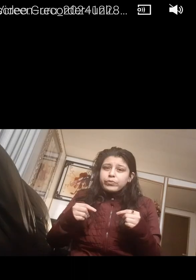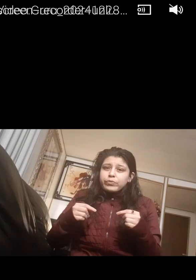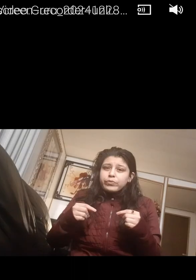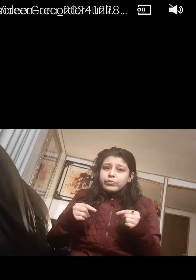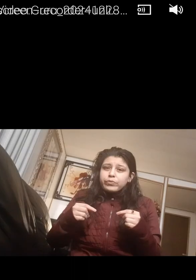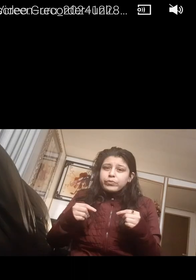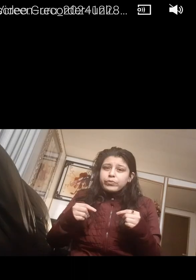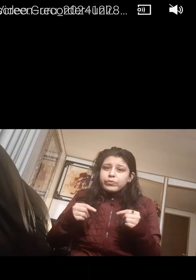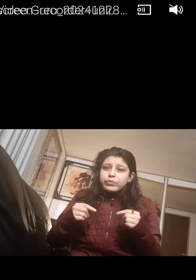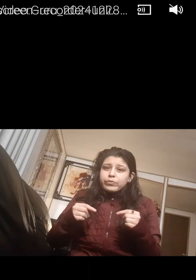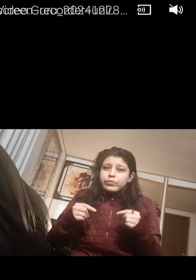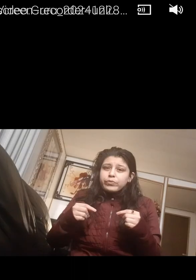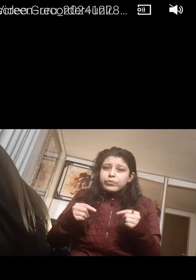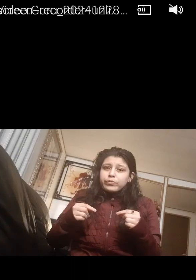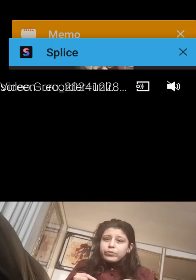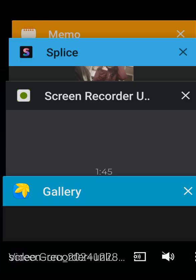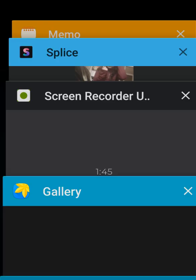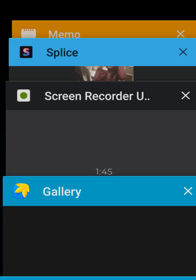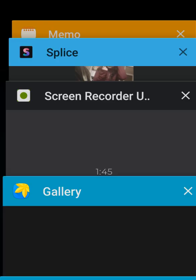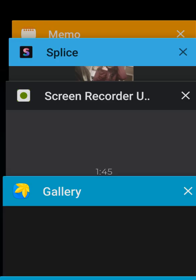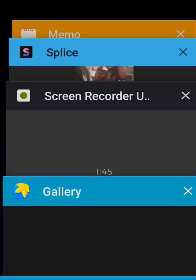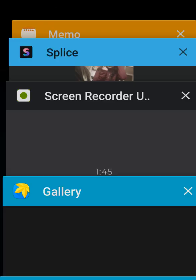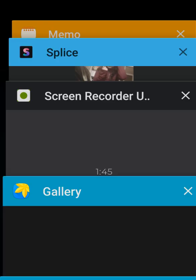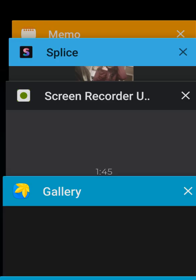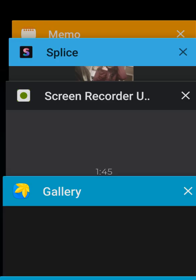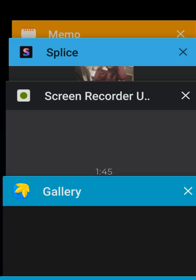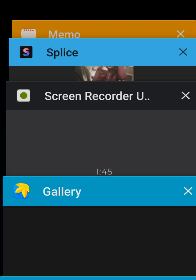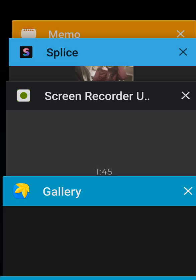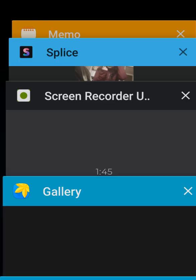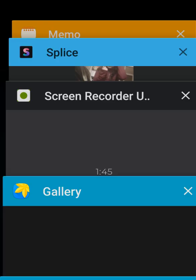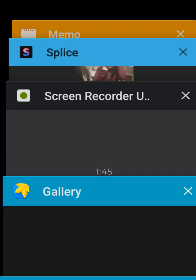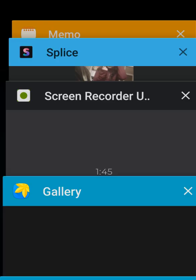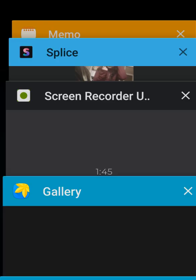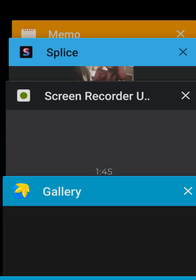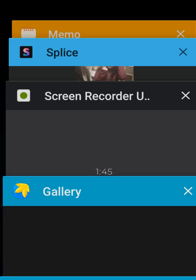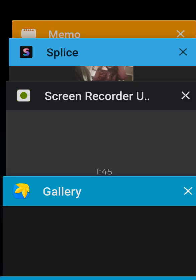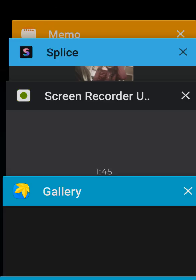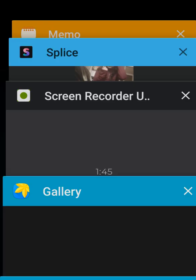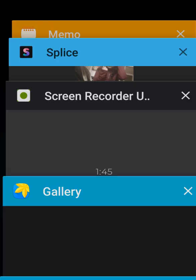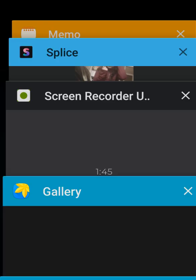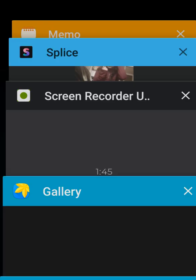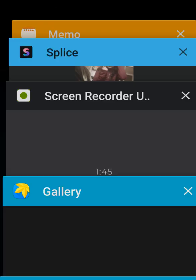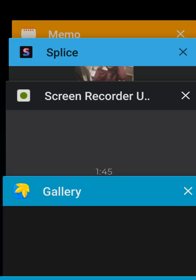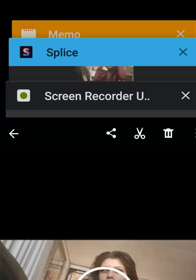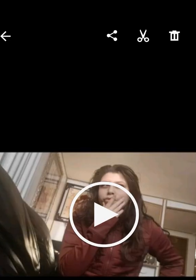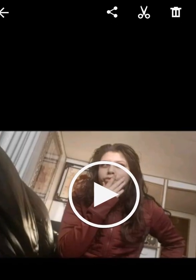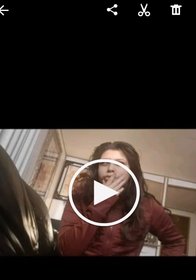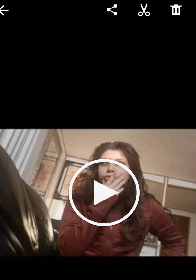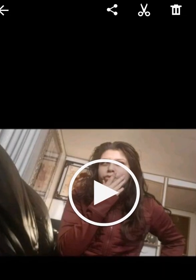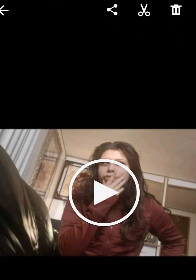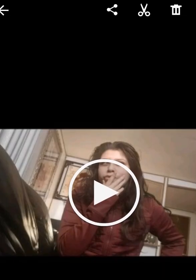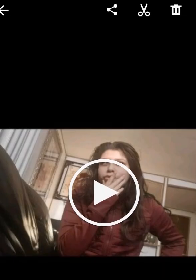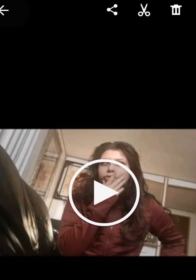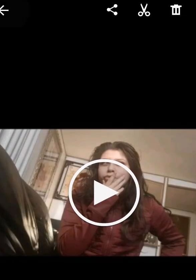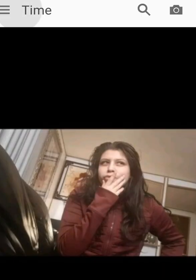You may be asking, how do I know when to stop? Right? Because this is a